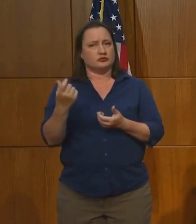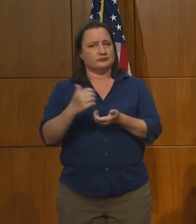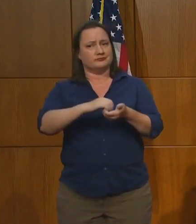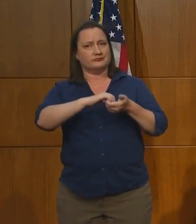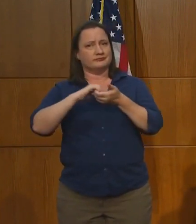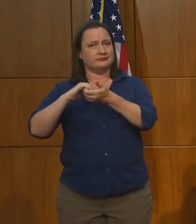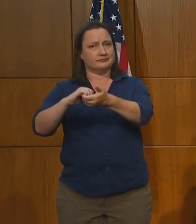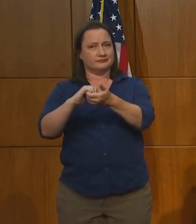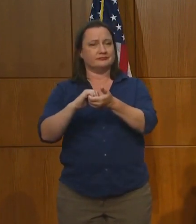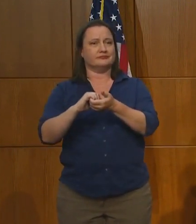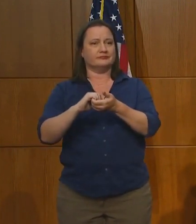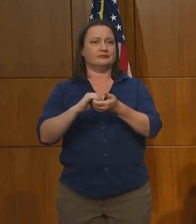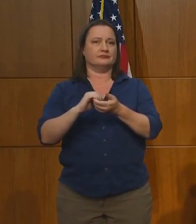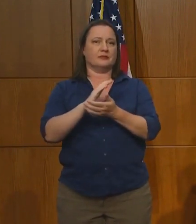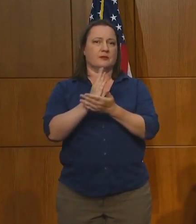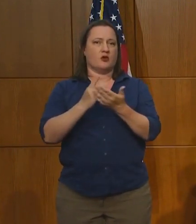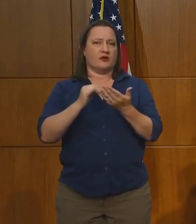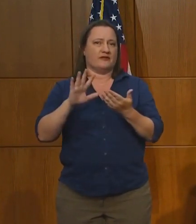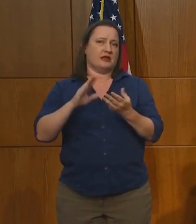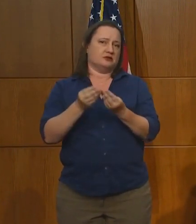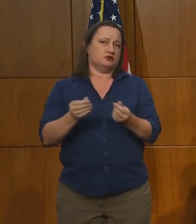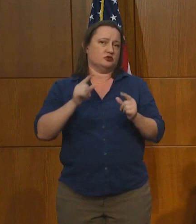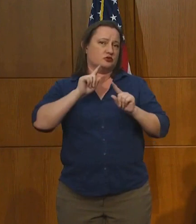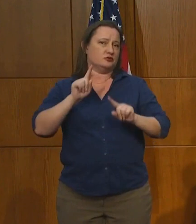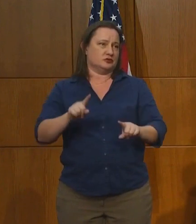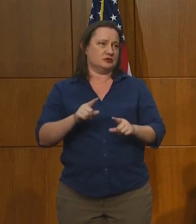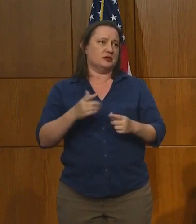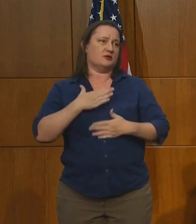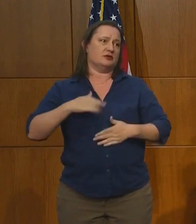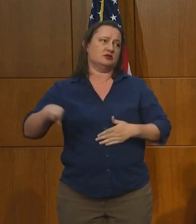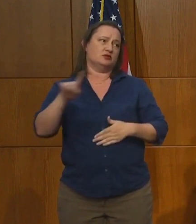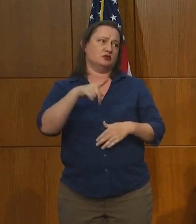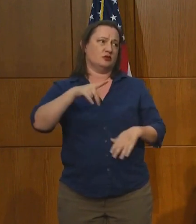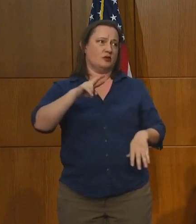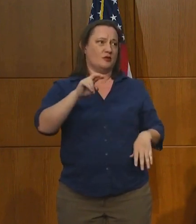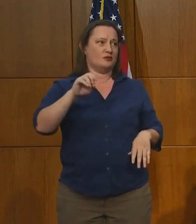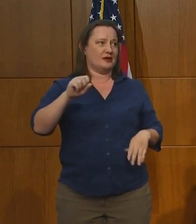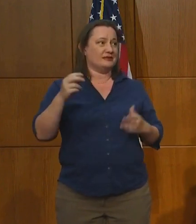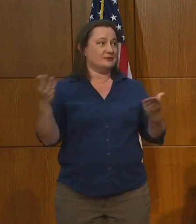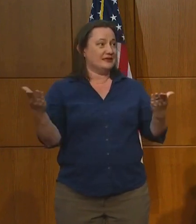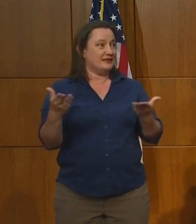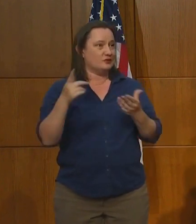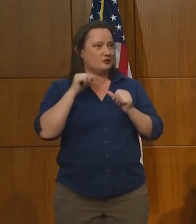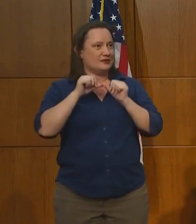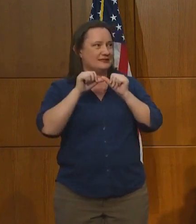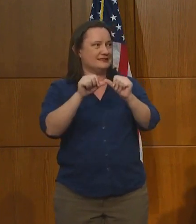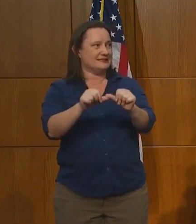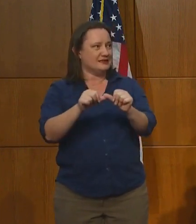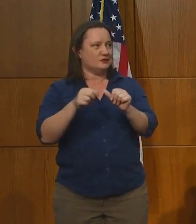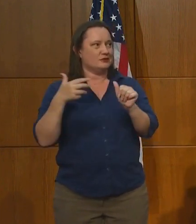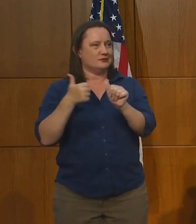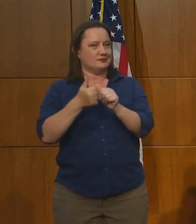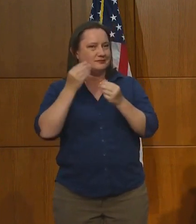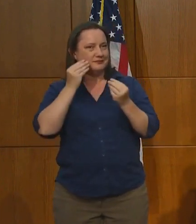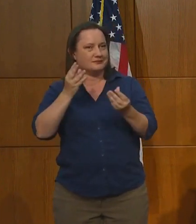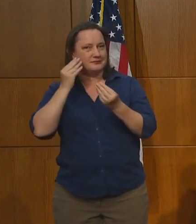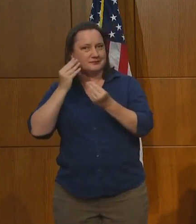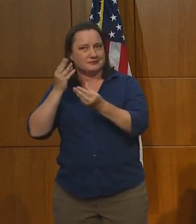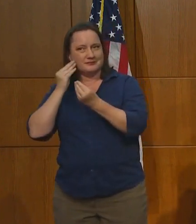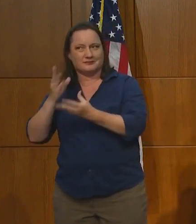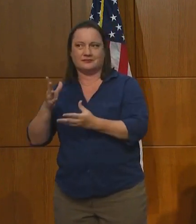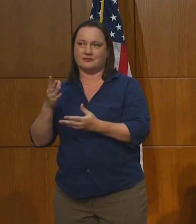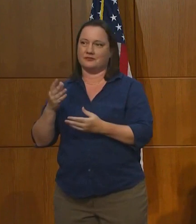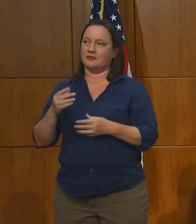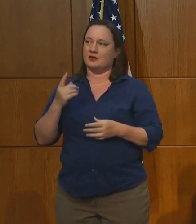it's good to be back with you. I appreciate, again, as always, the press being here to continue to get updated and accurate information out